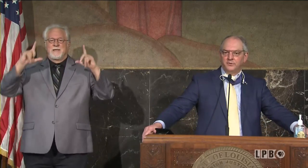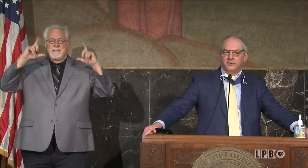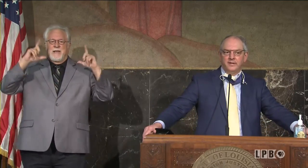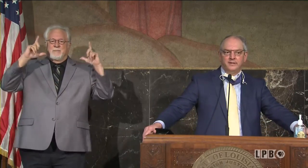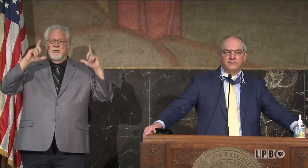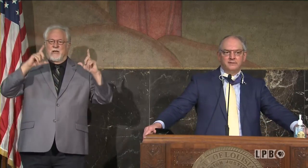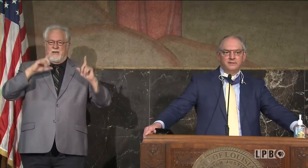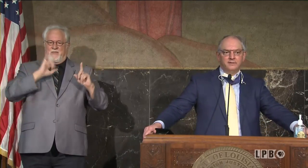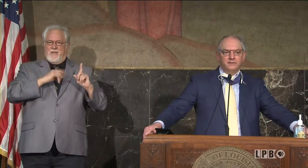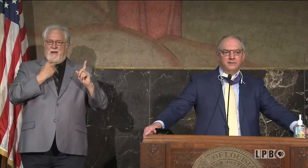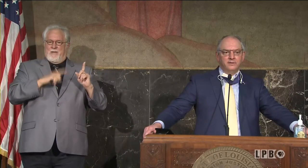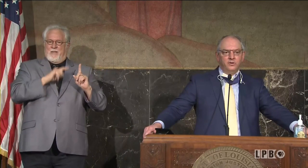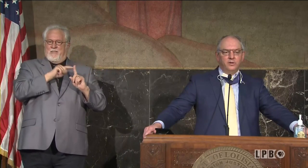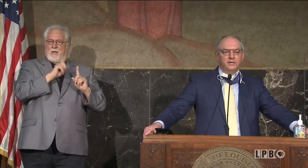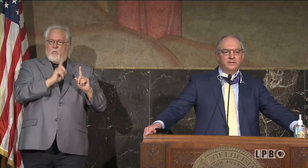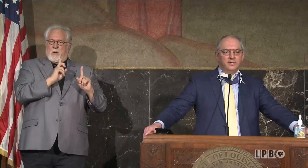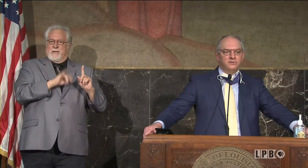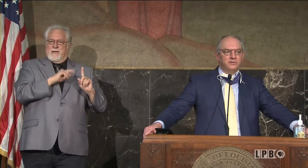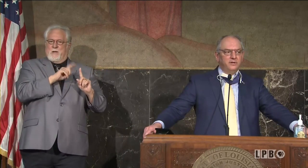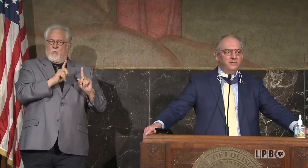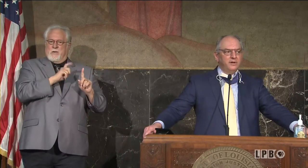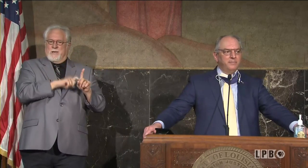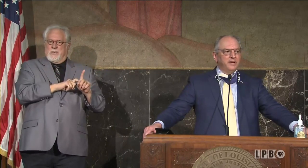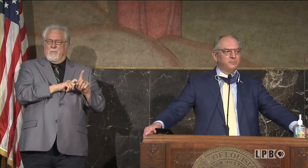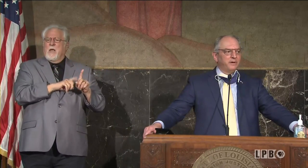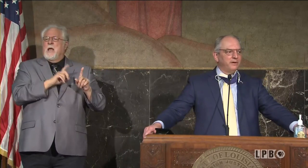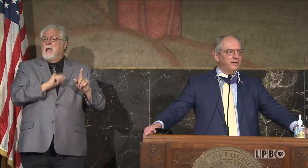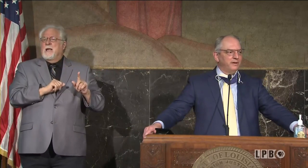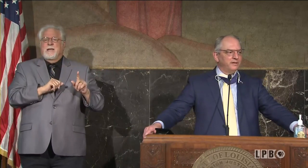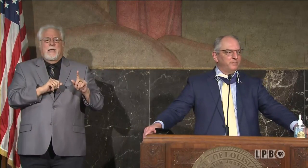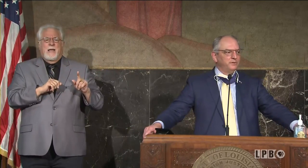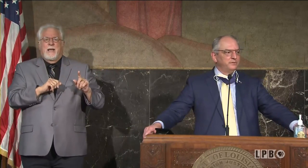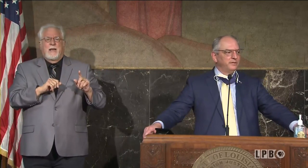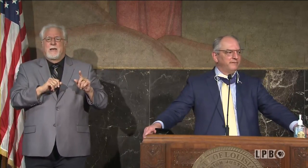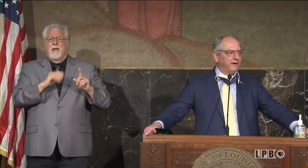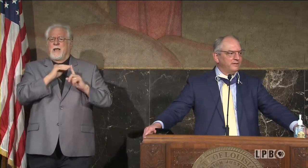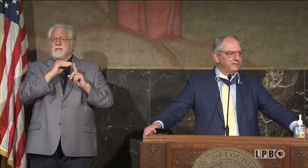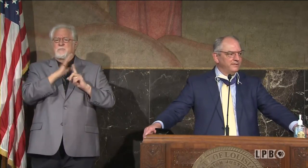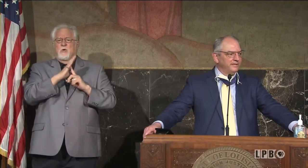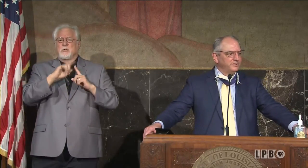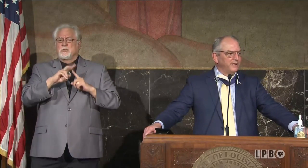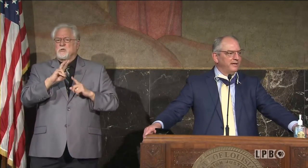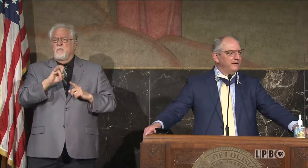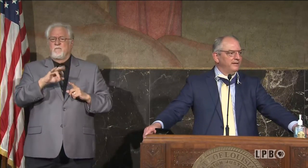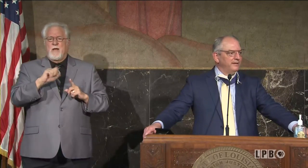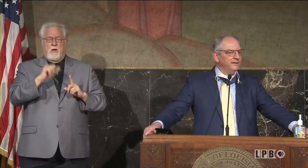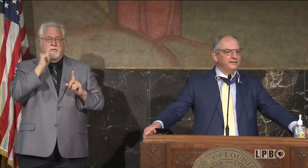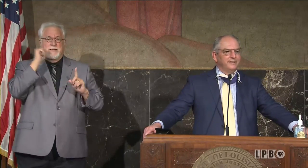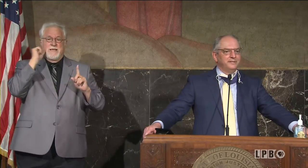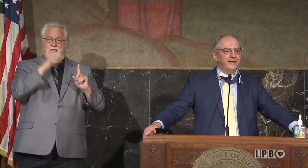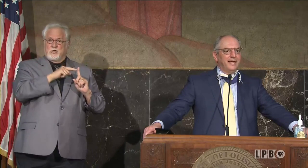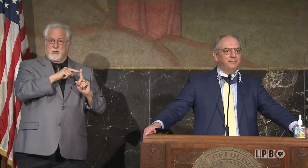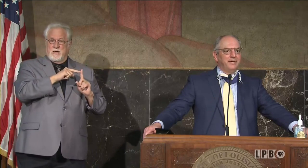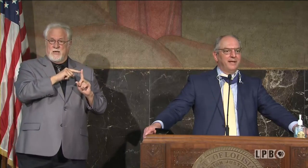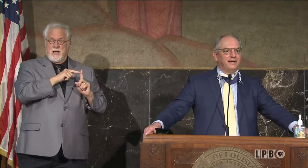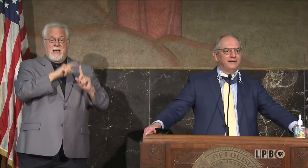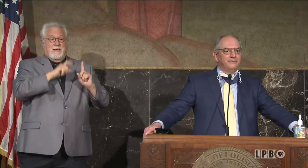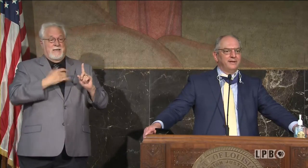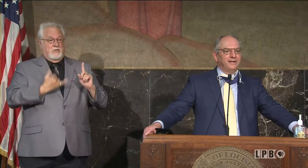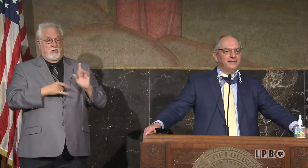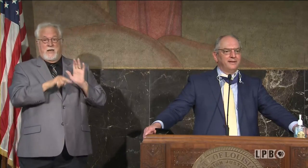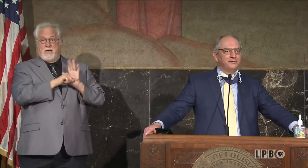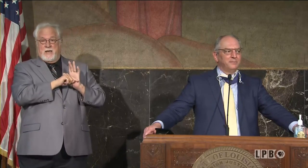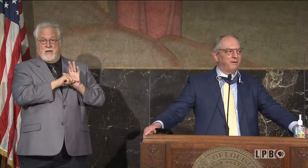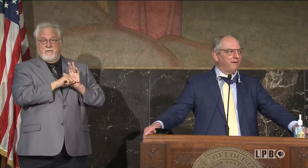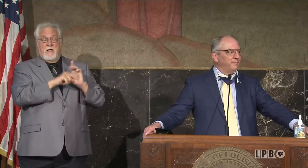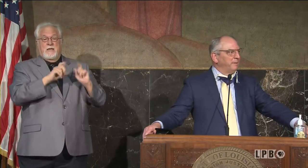Dr. Guidry said this. You can test. You can be exposed to the virus yesterday, test today and be negative,